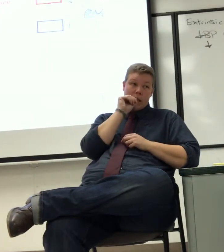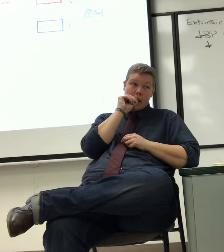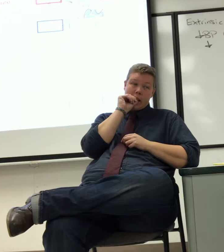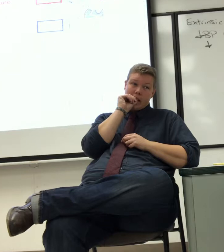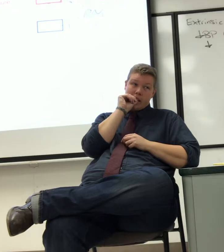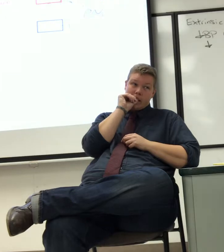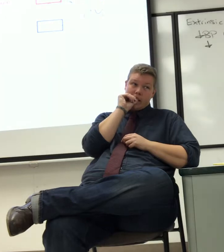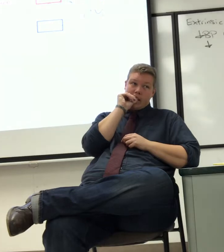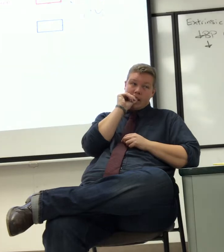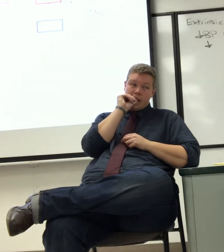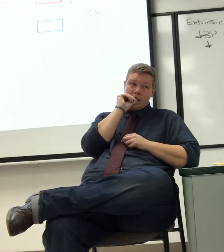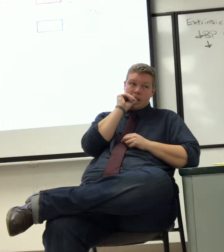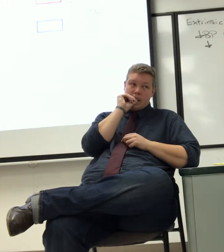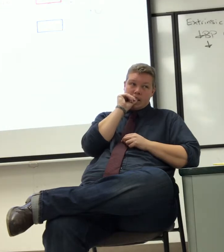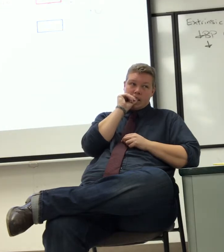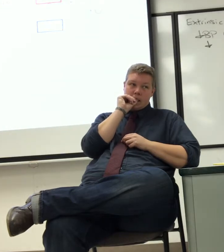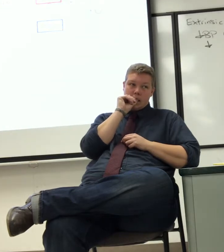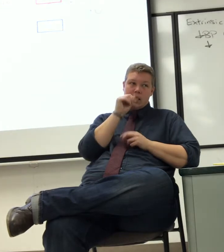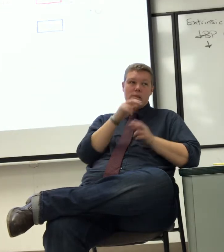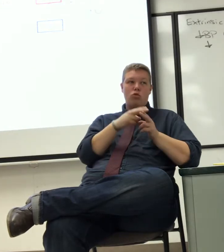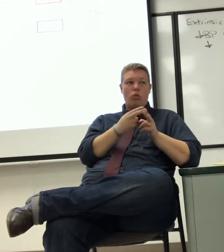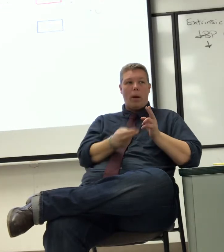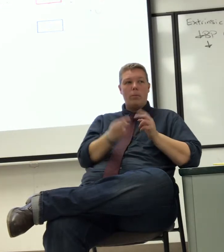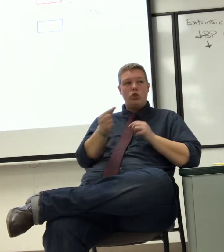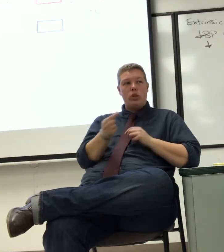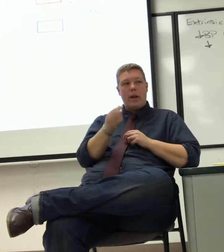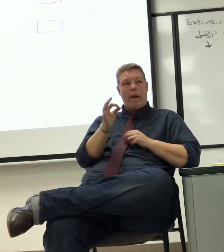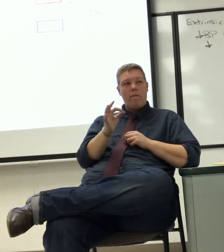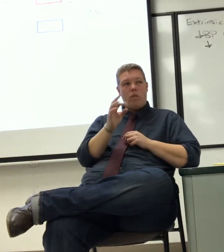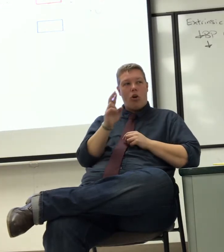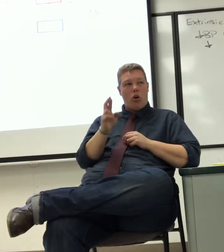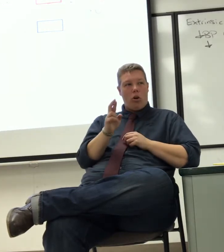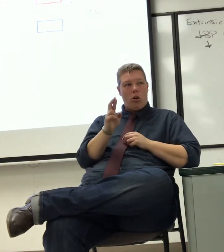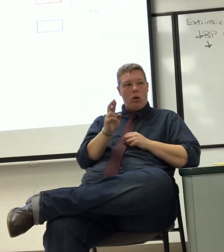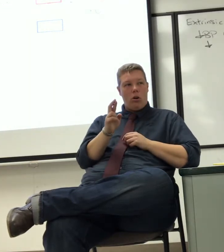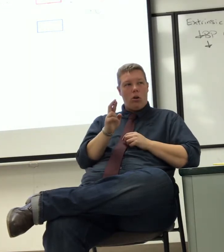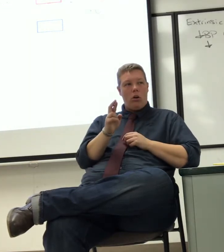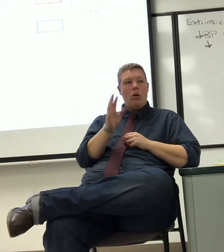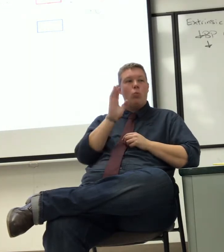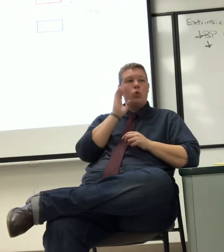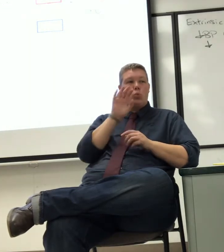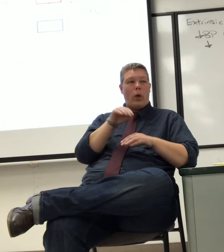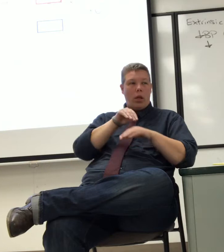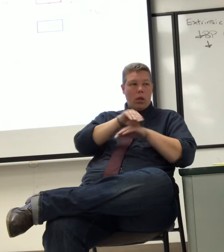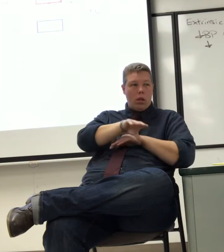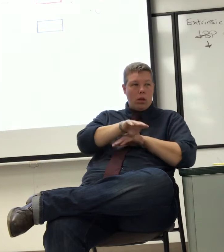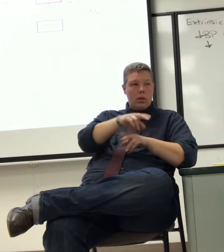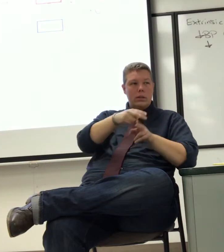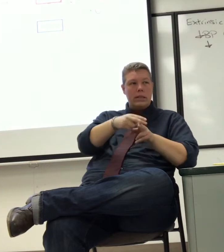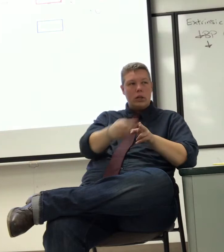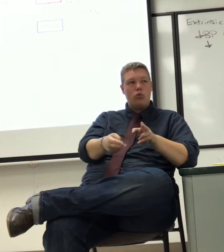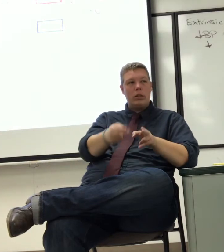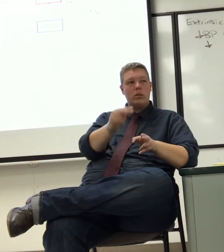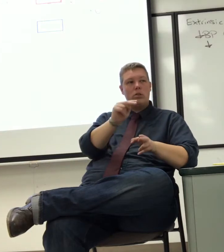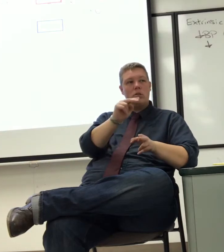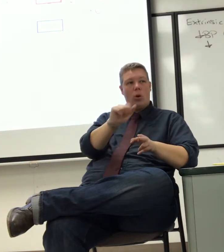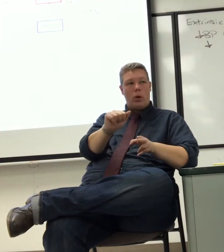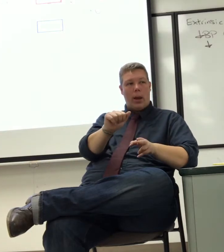Drop GFR, therefore decrease sodium